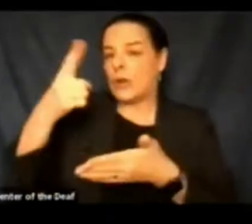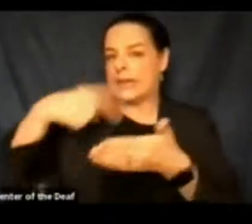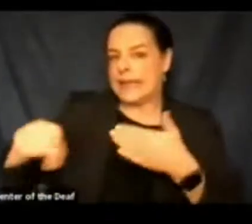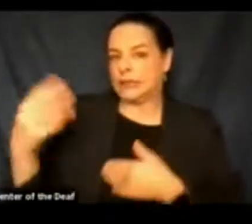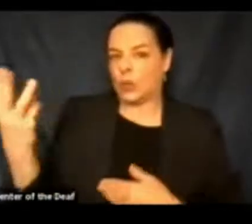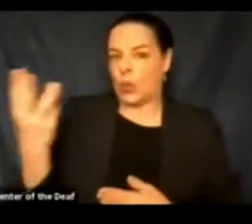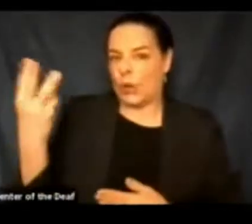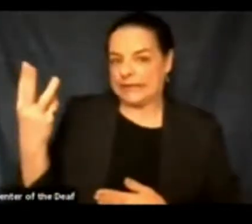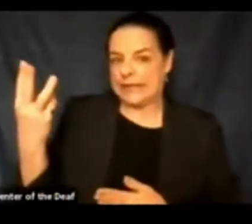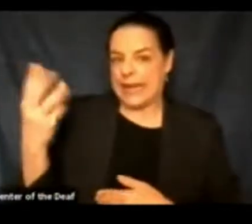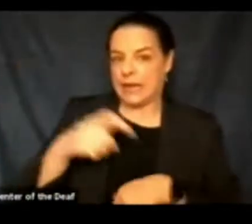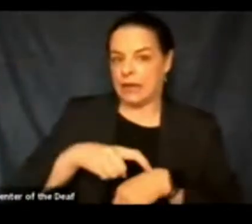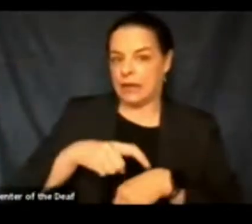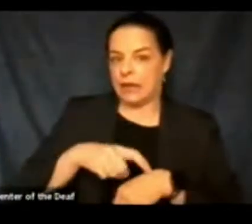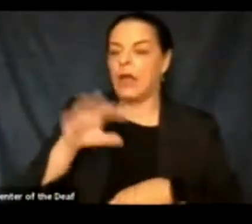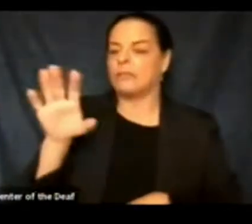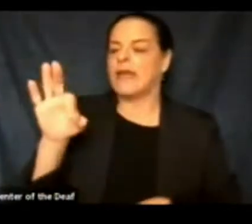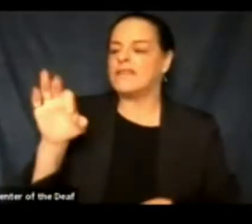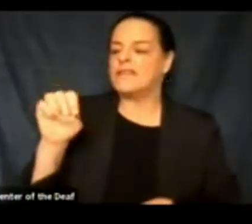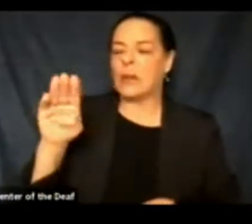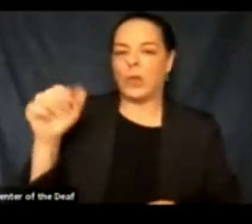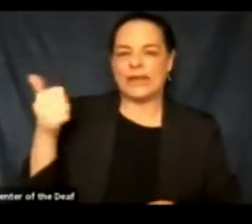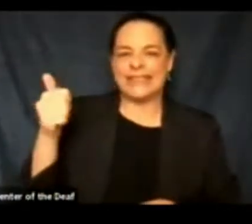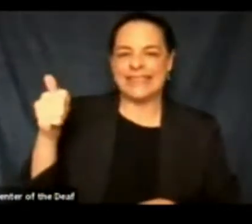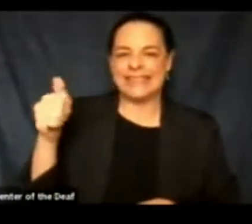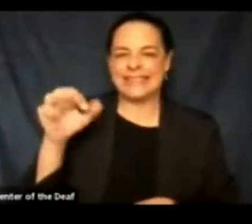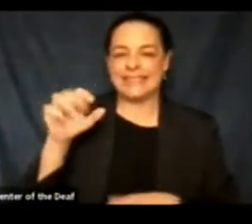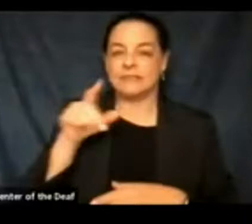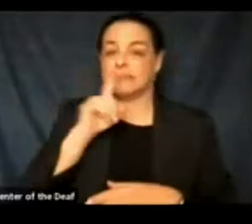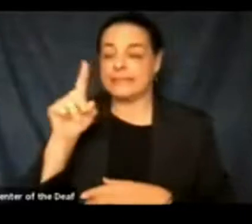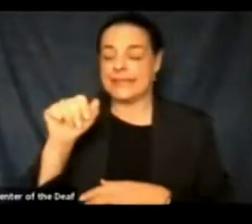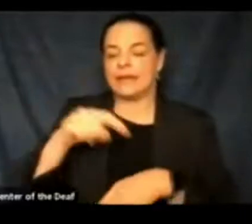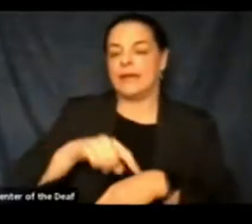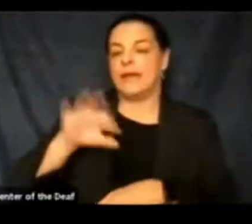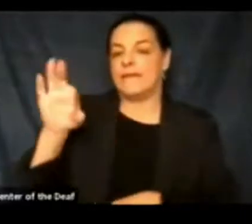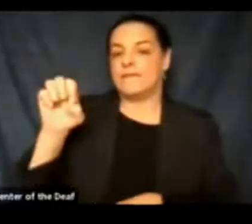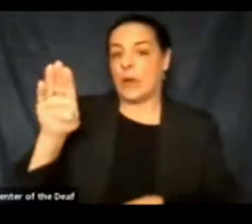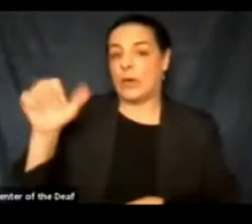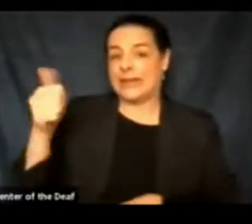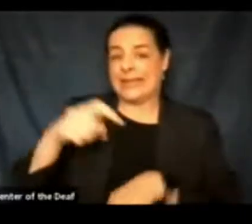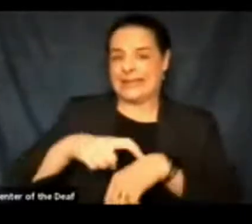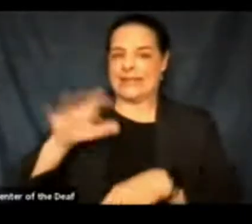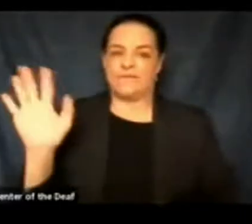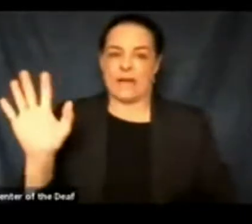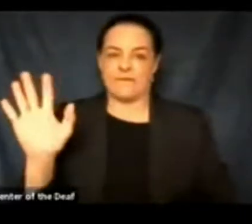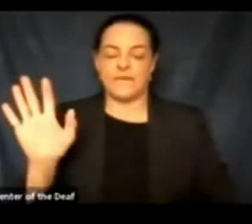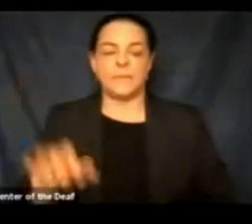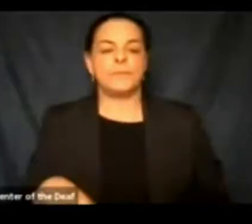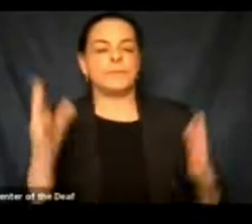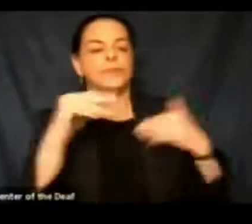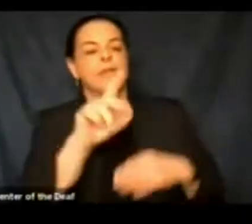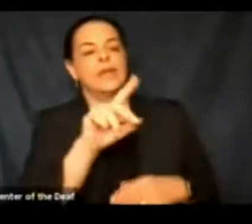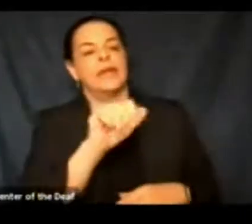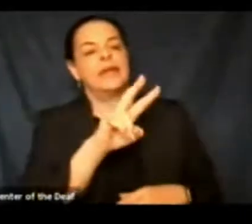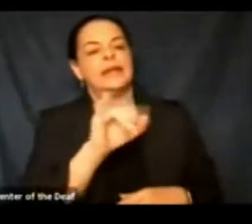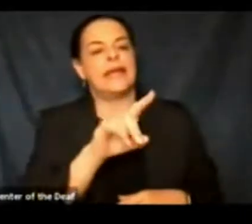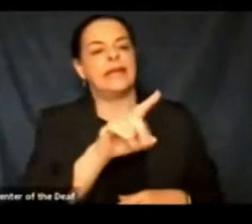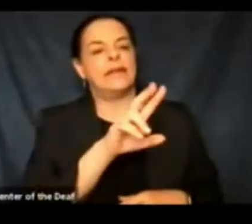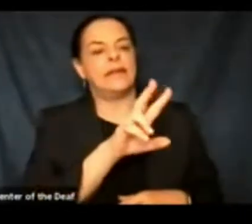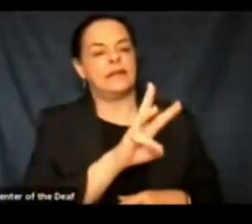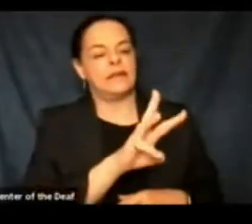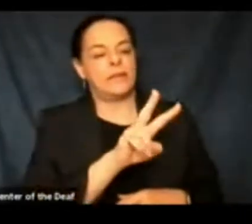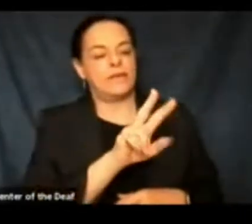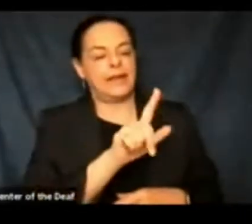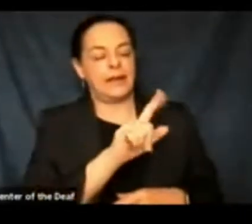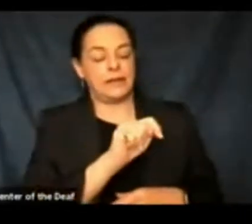at February 10th. Thank you. I was getting the actual date at 5 p.m. From David with WVLT,